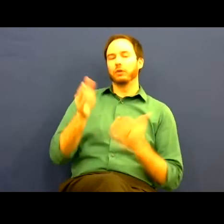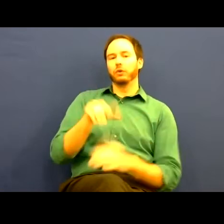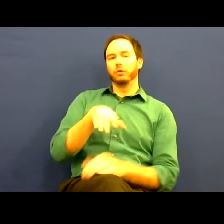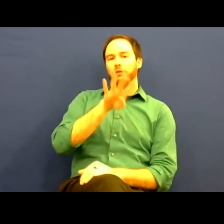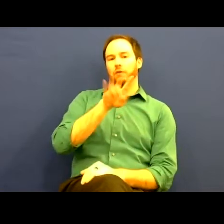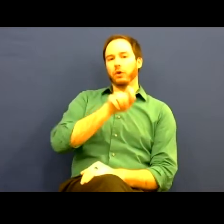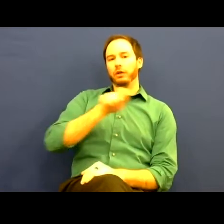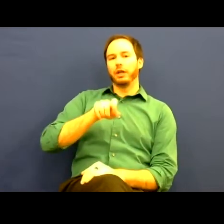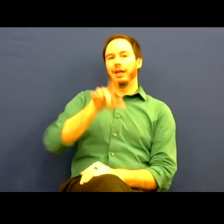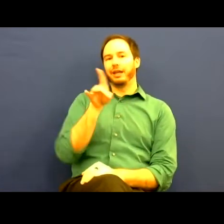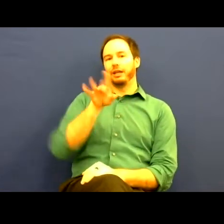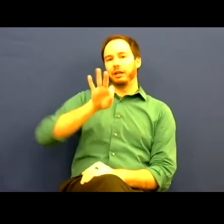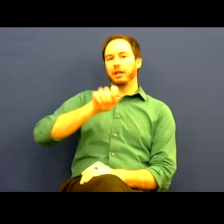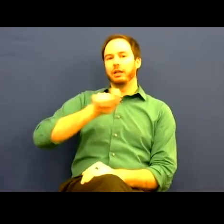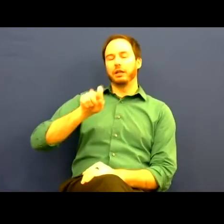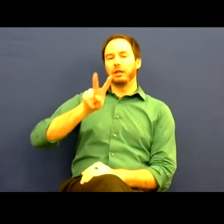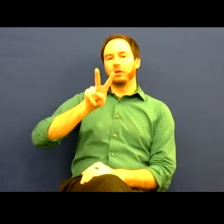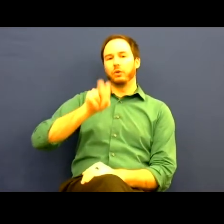number